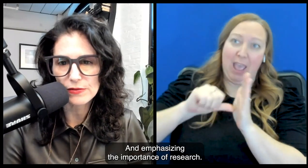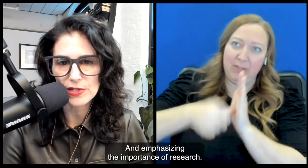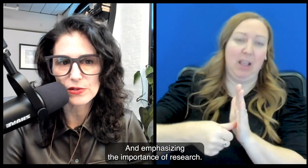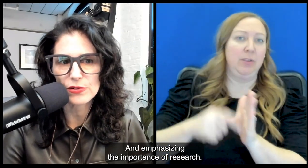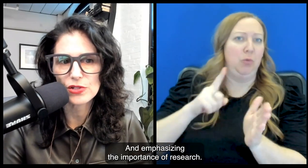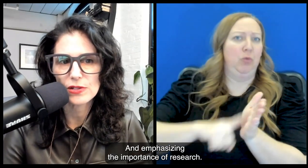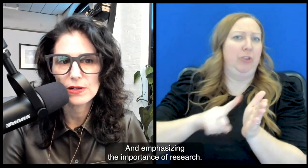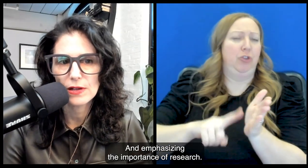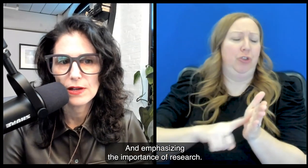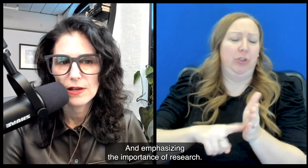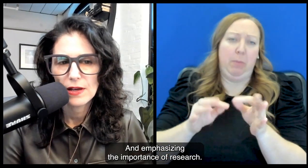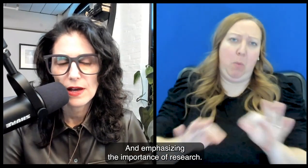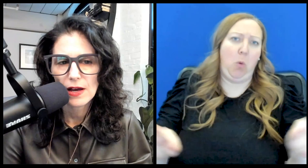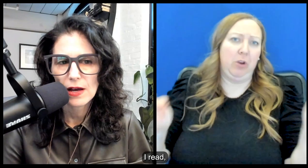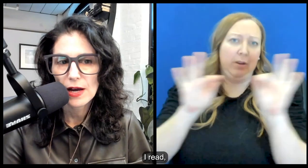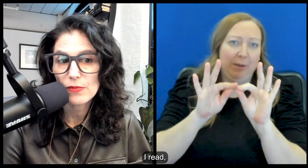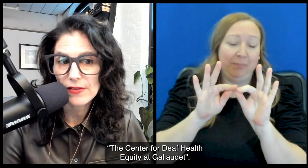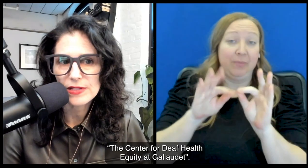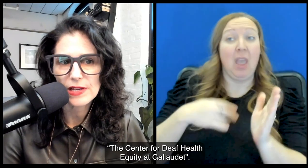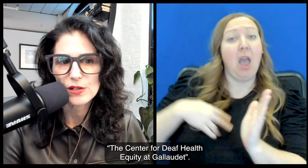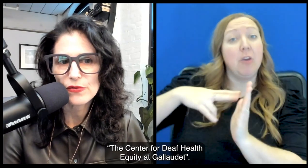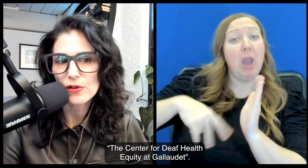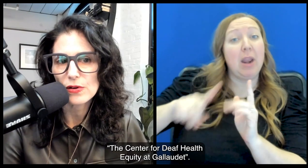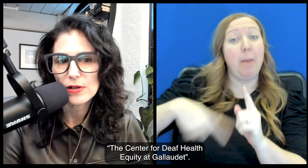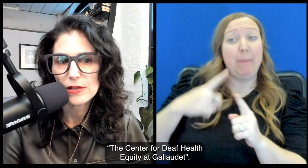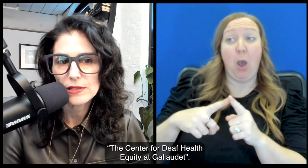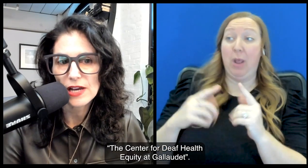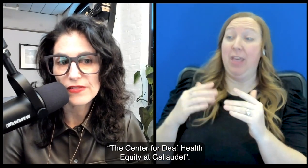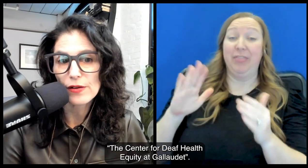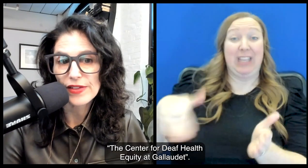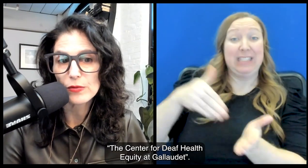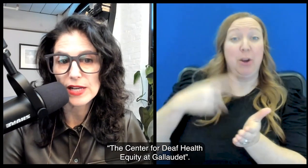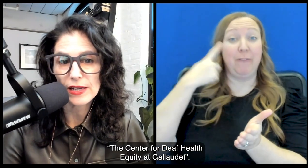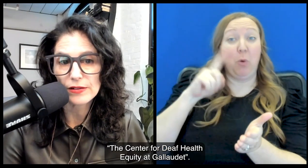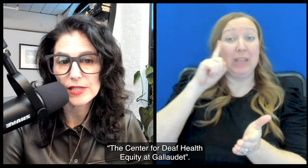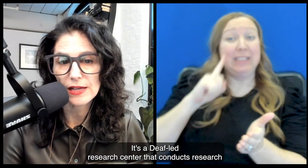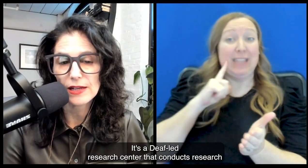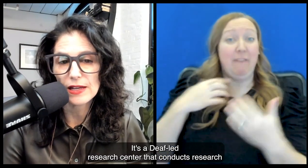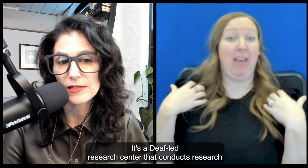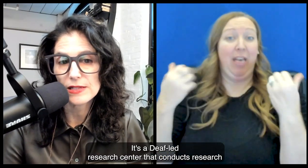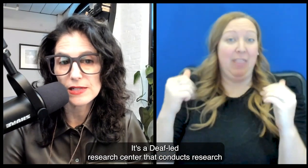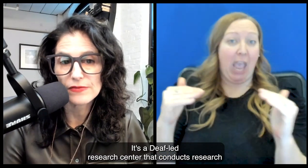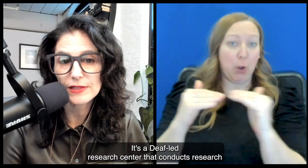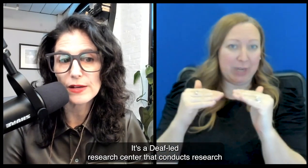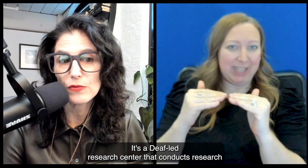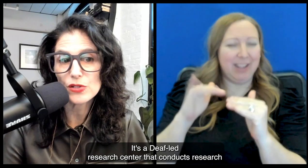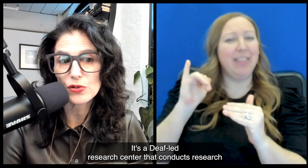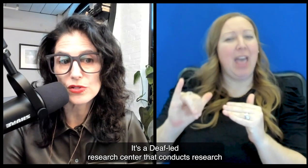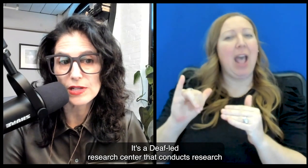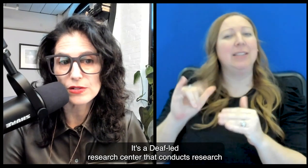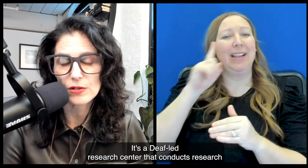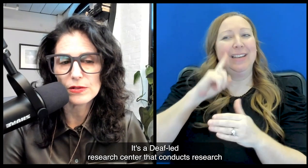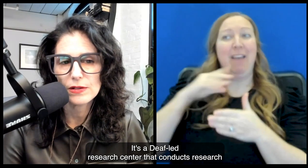importance of research. I read the Center for Deaf Health Equity at Gallaudet. It's a deaf-led